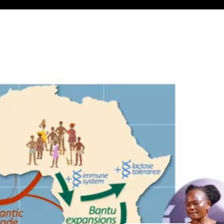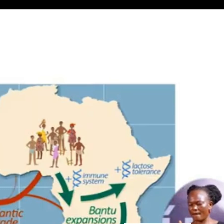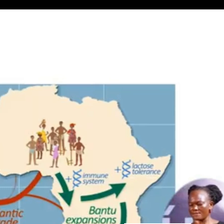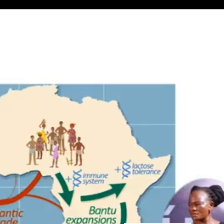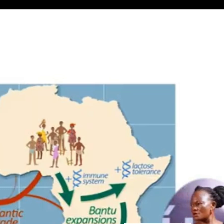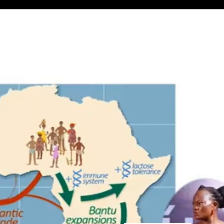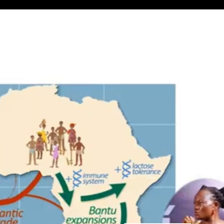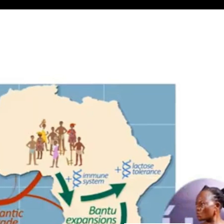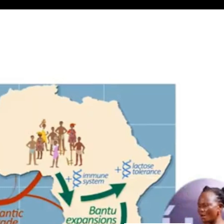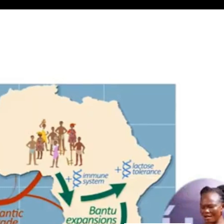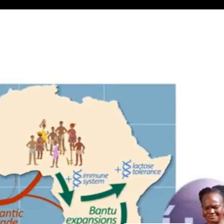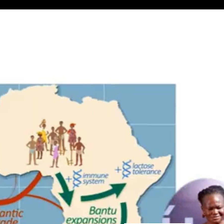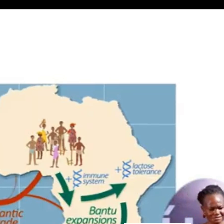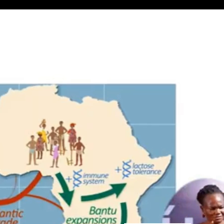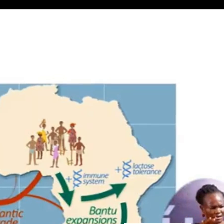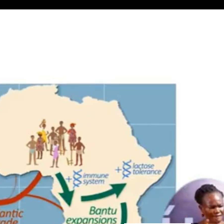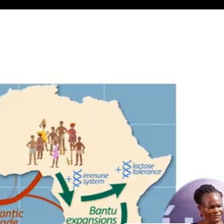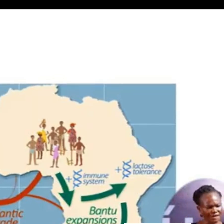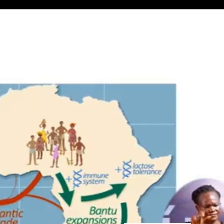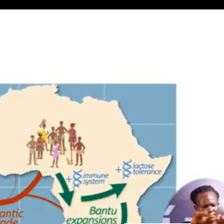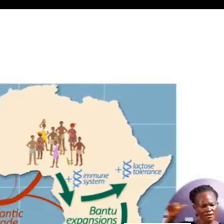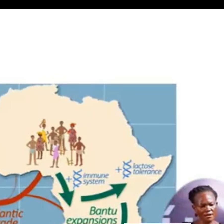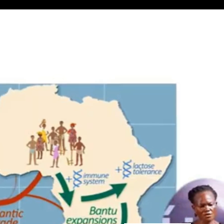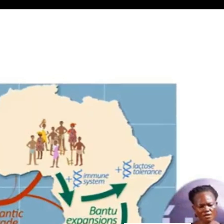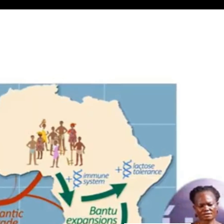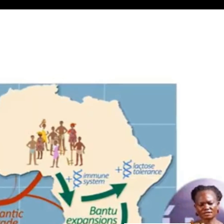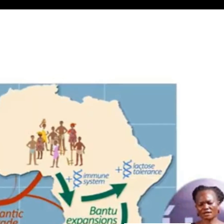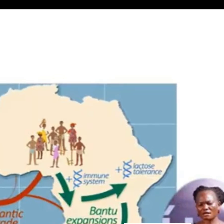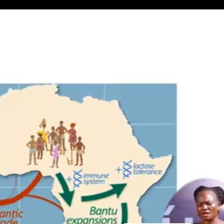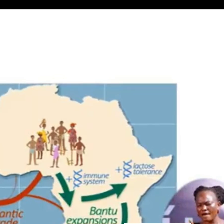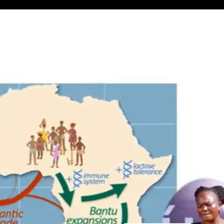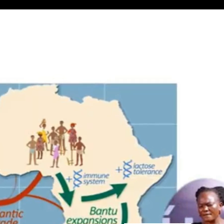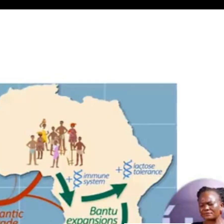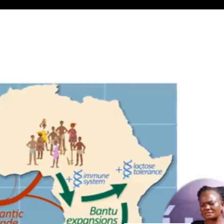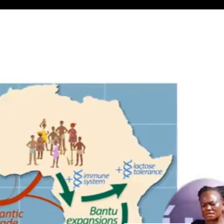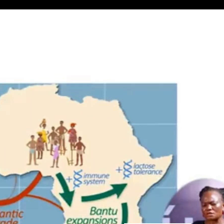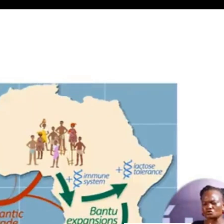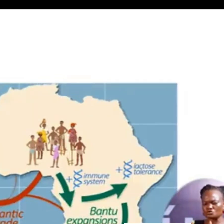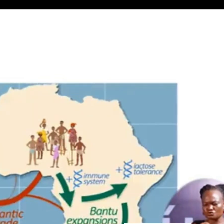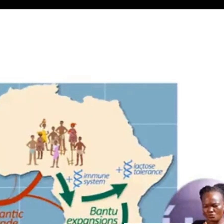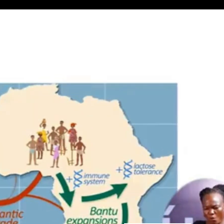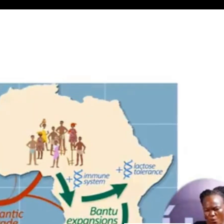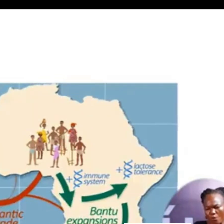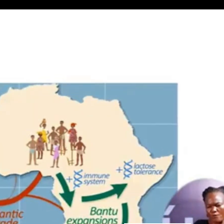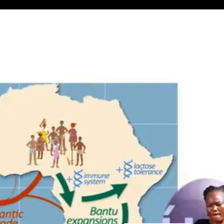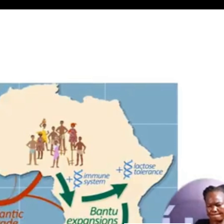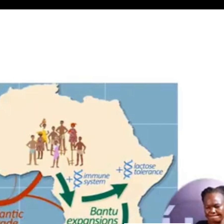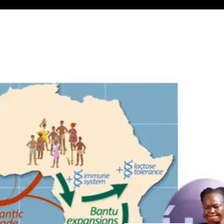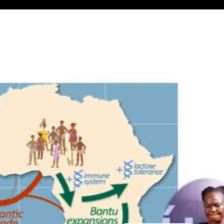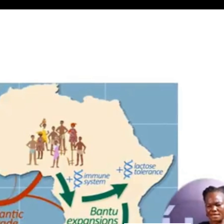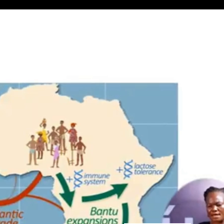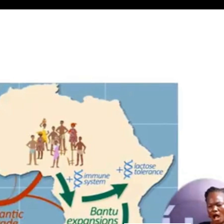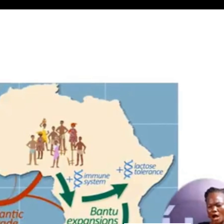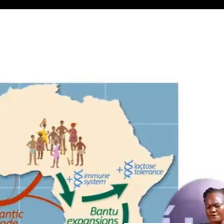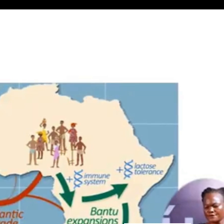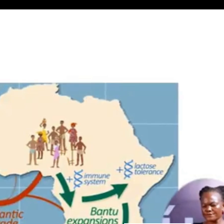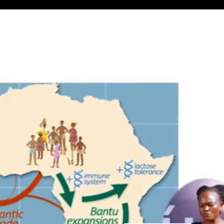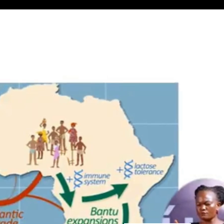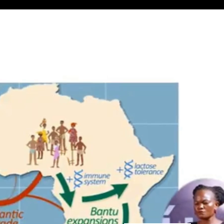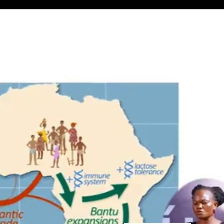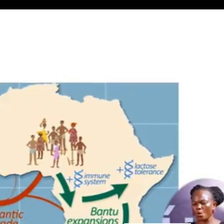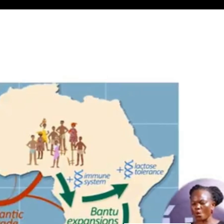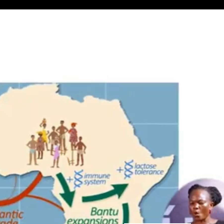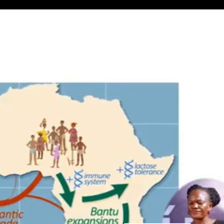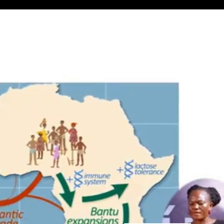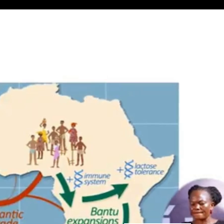see the areas from which people began to expand and migrate to other parts of what is today sub-Saharan